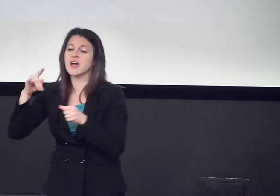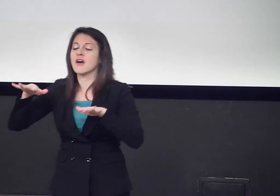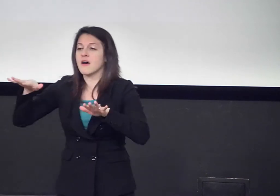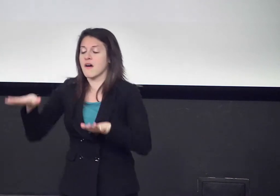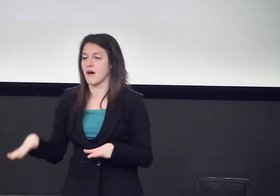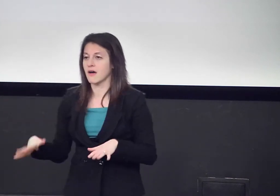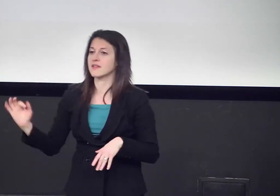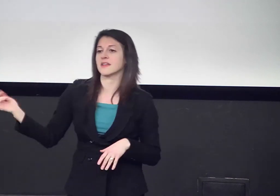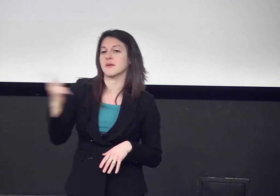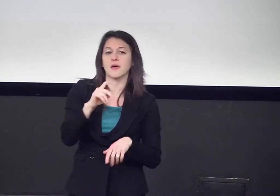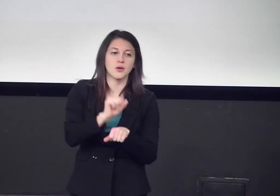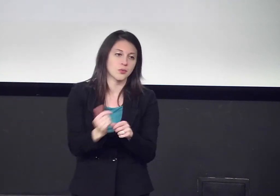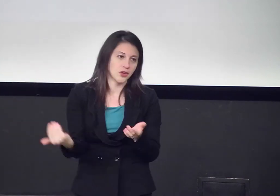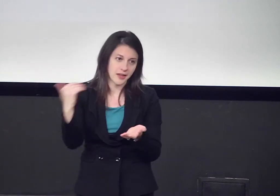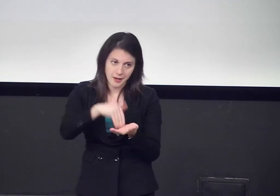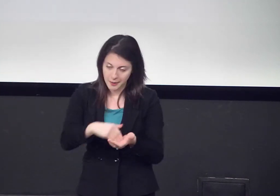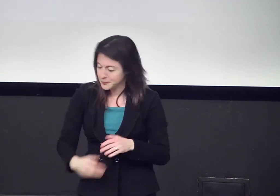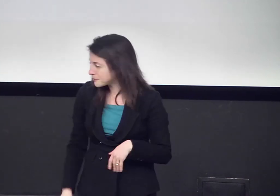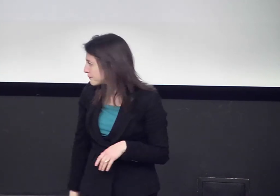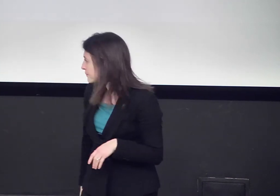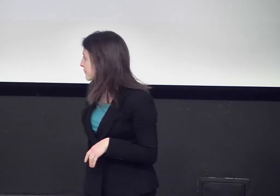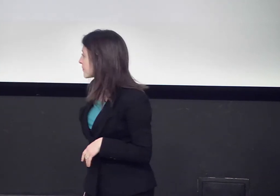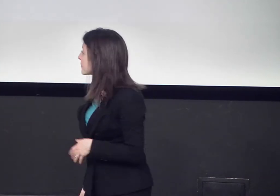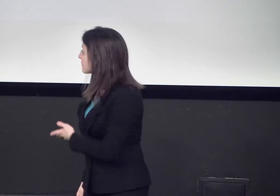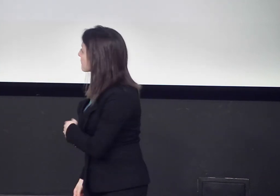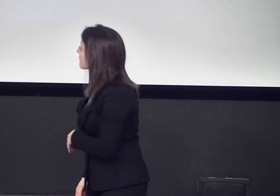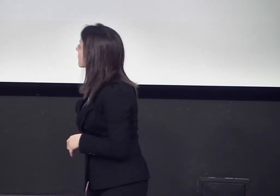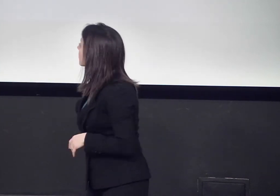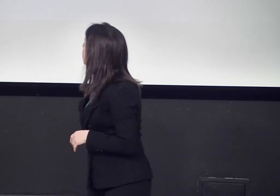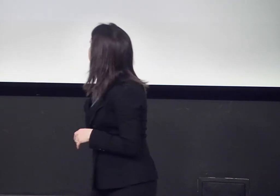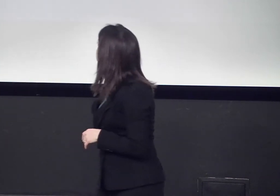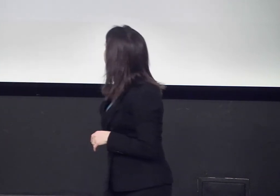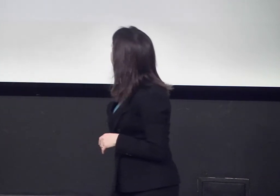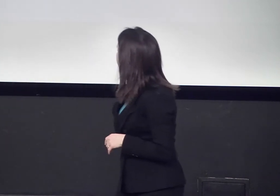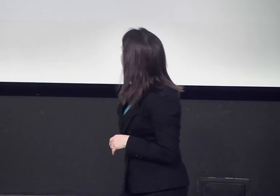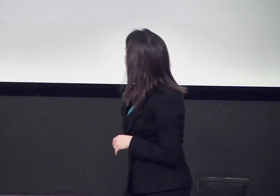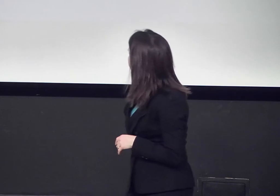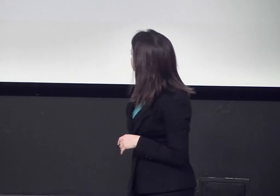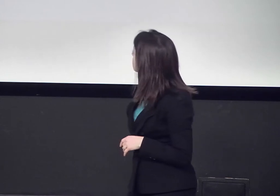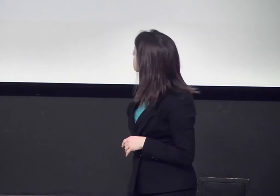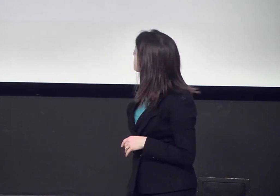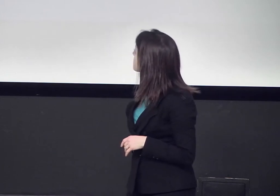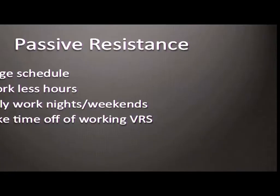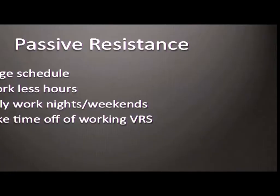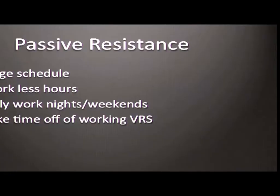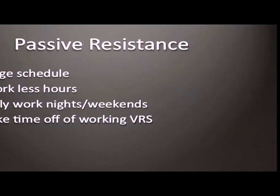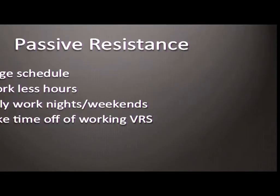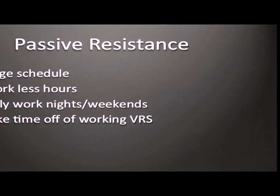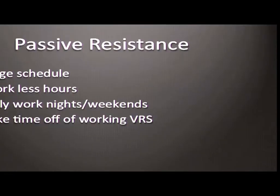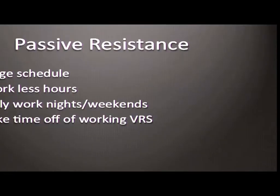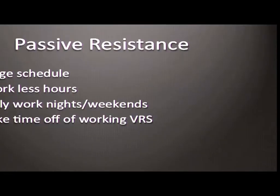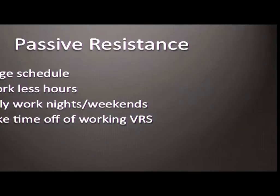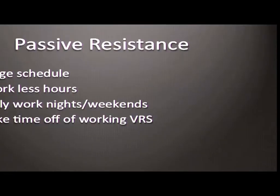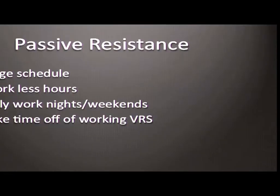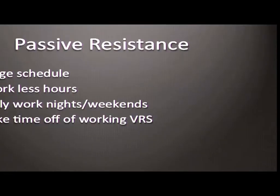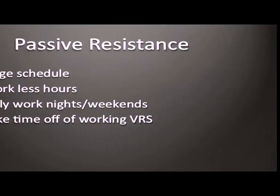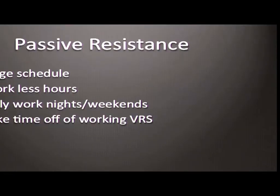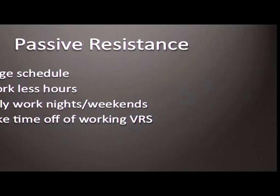time from the phone and from actively interpreting and told the manager within the call center that they needed